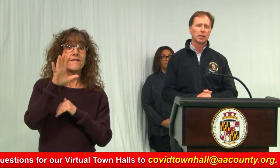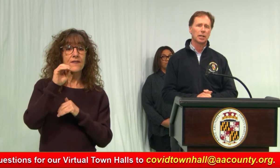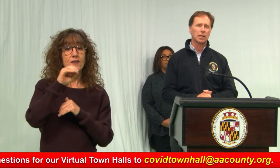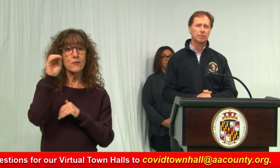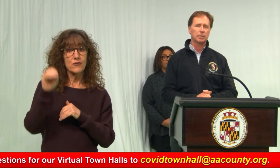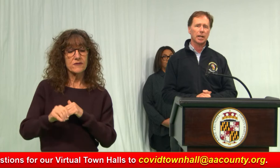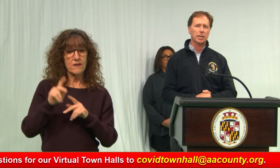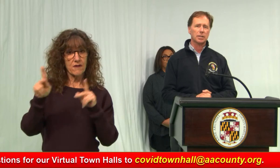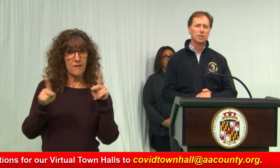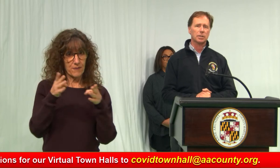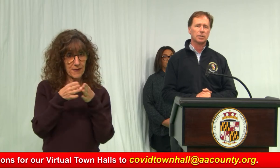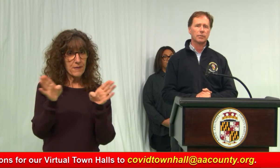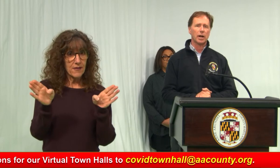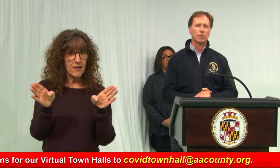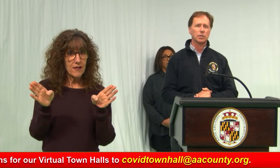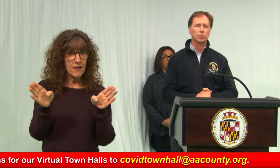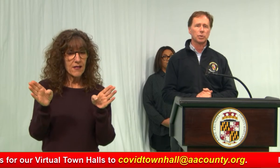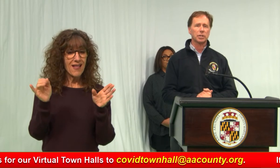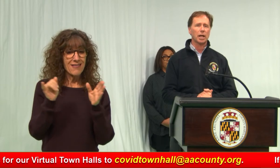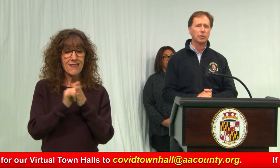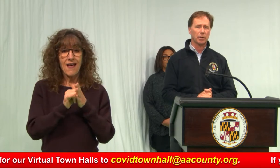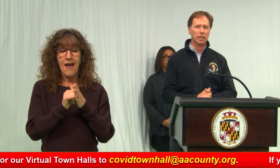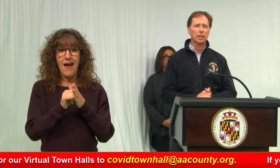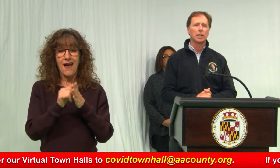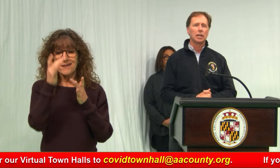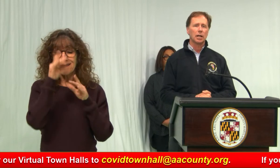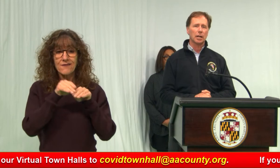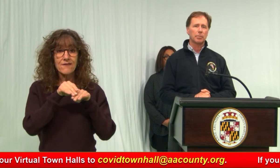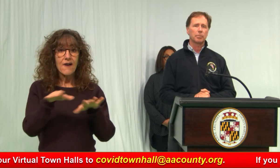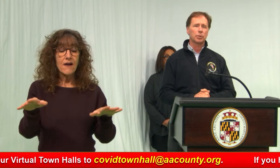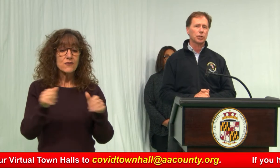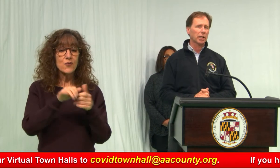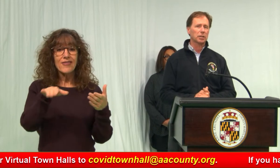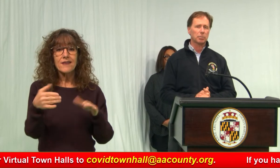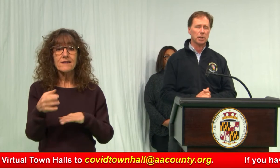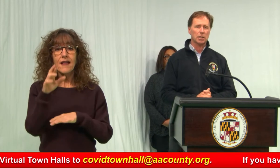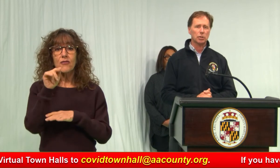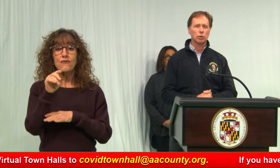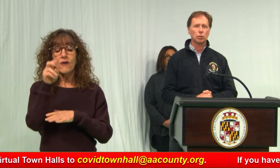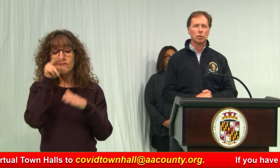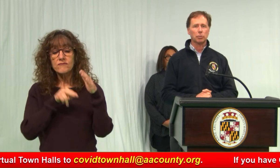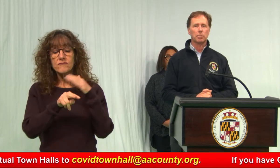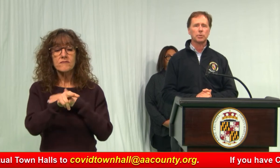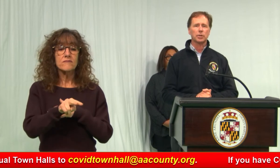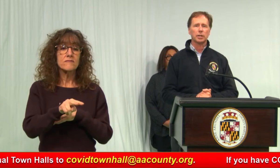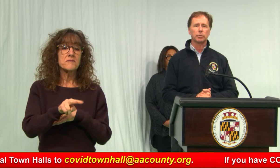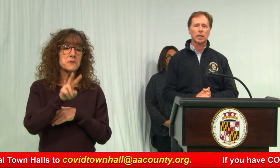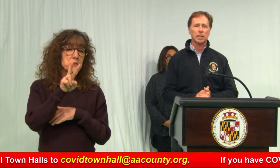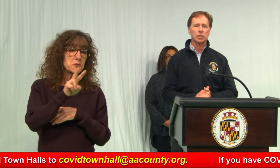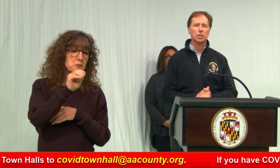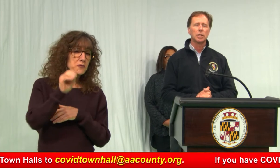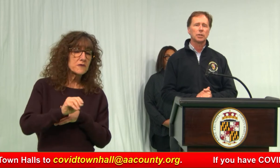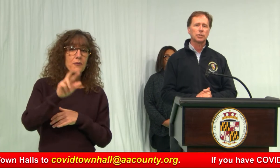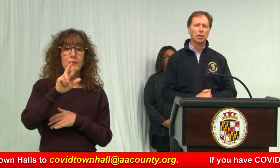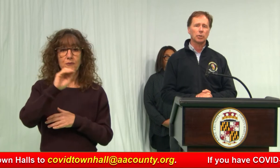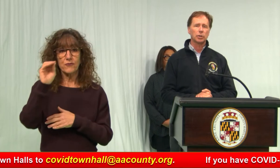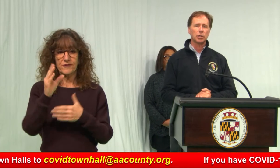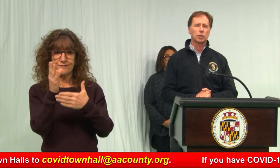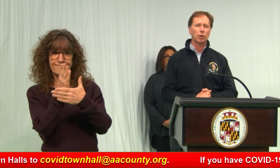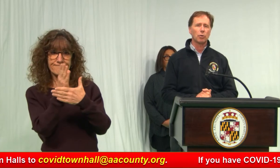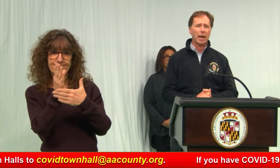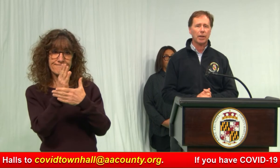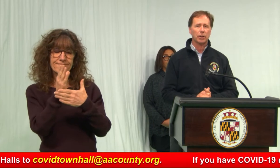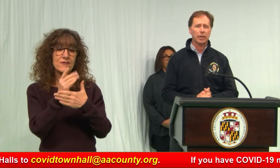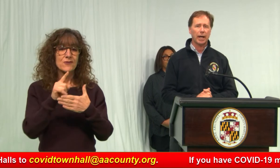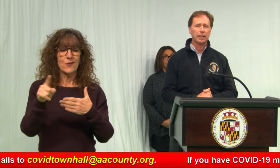population, and this is a virus with a death rate projected to be in the 2-3% range. So you